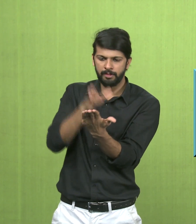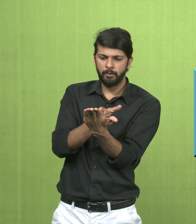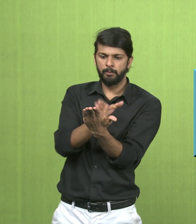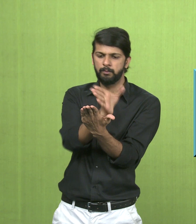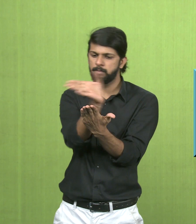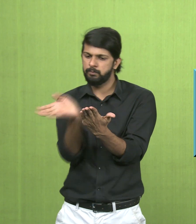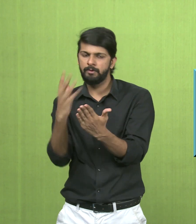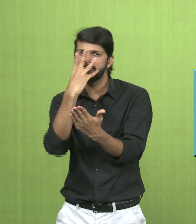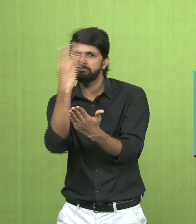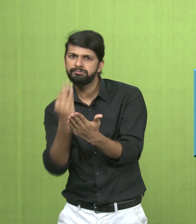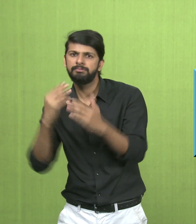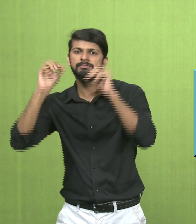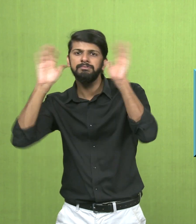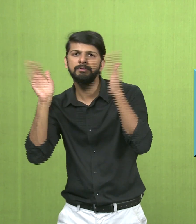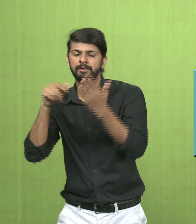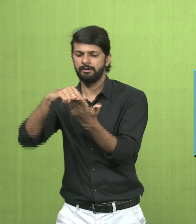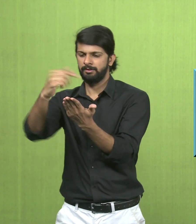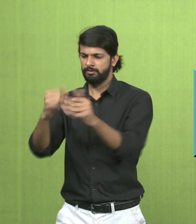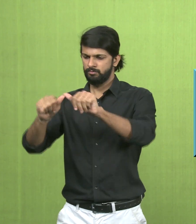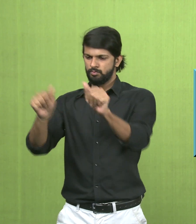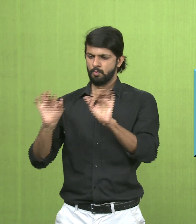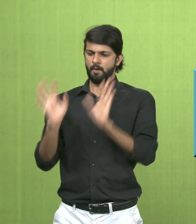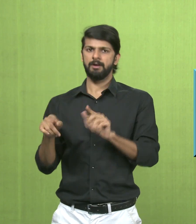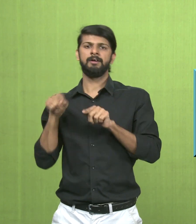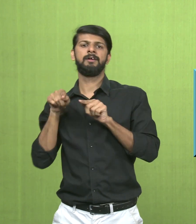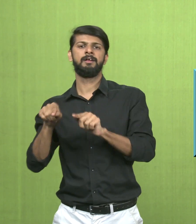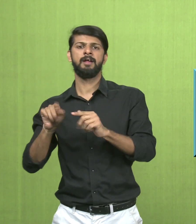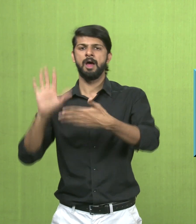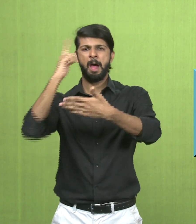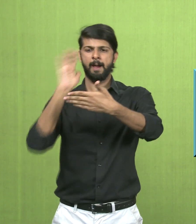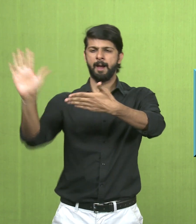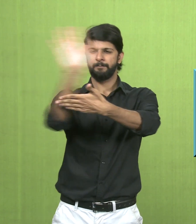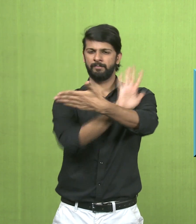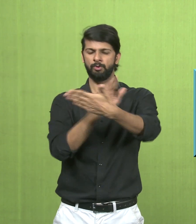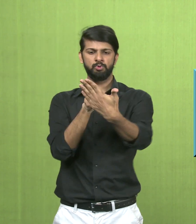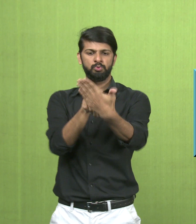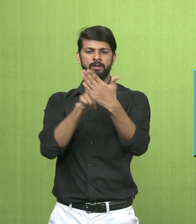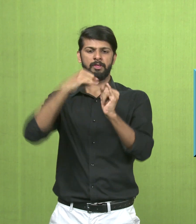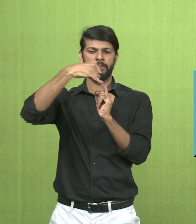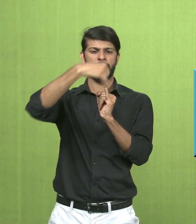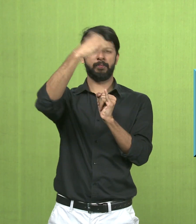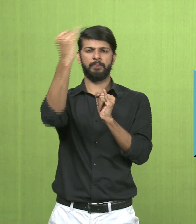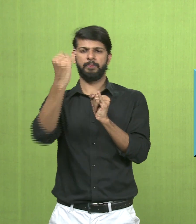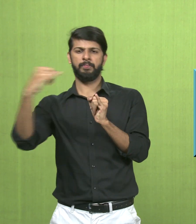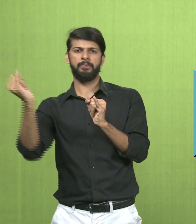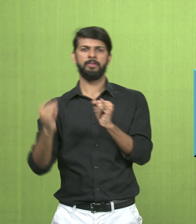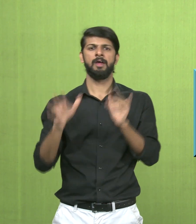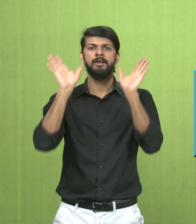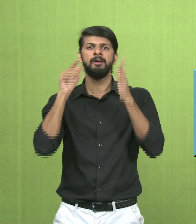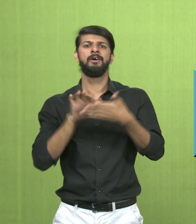So, what you are doing is actually gouging the color out and making the impression or the design of